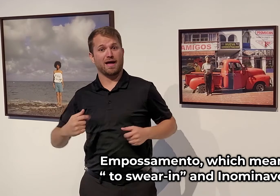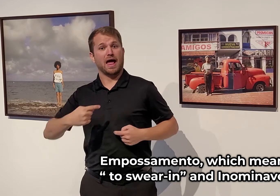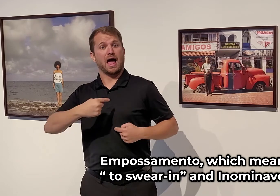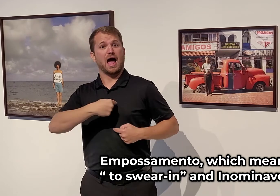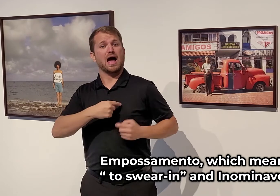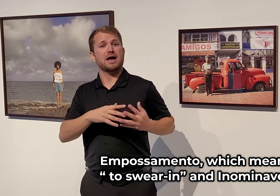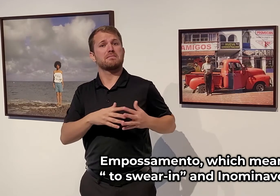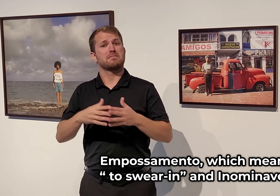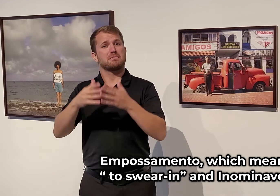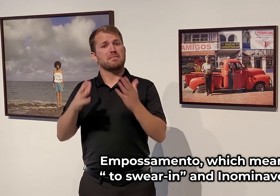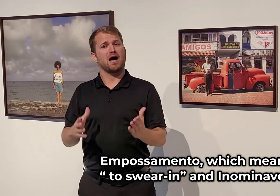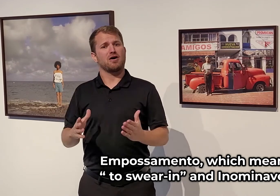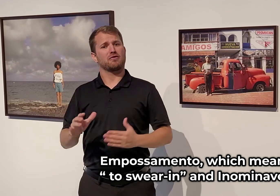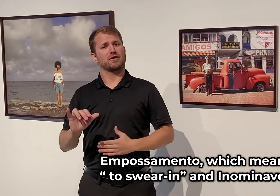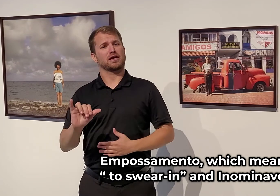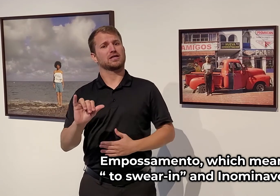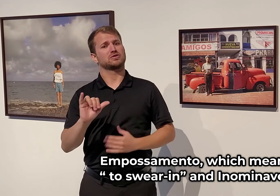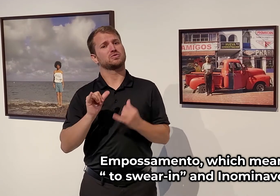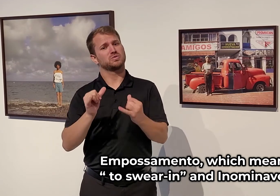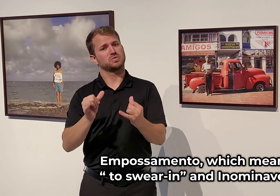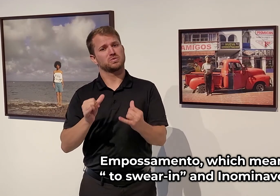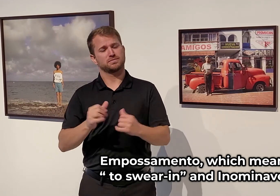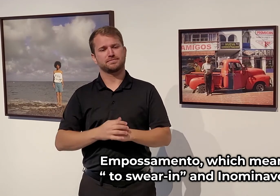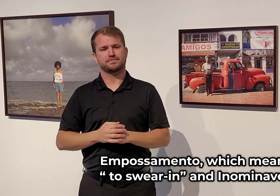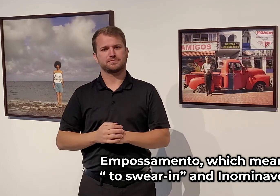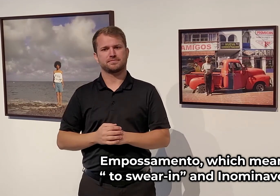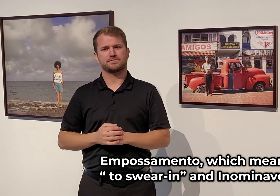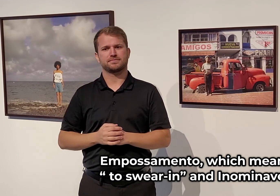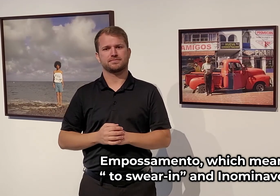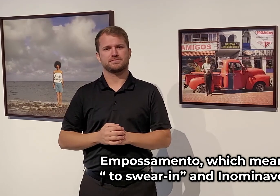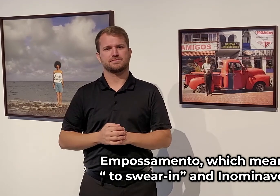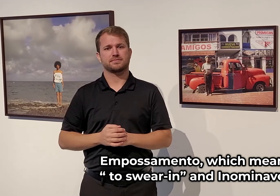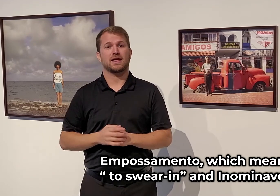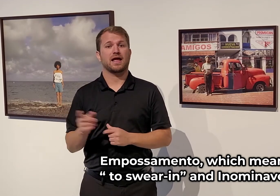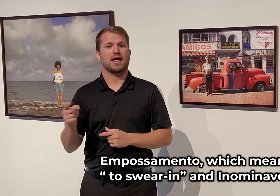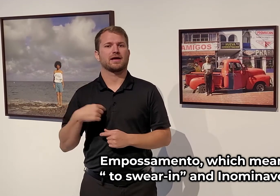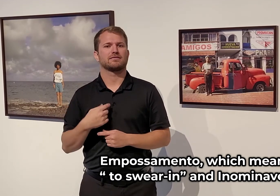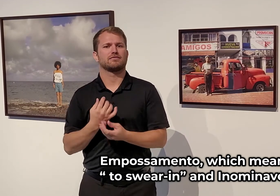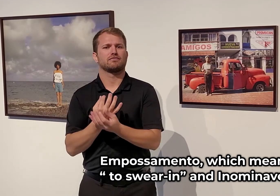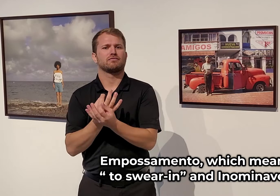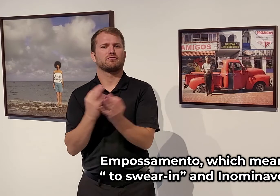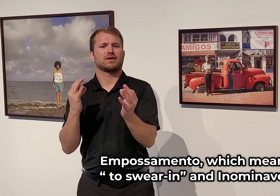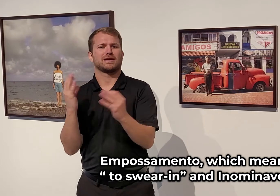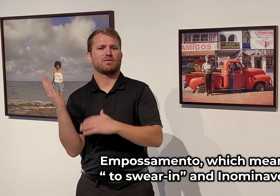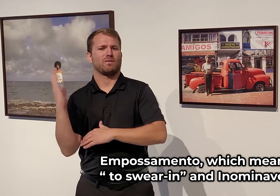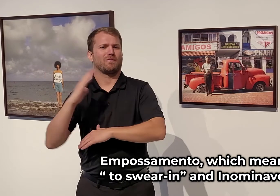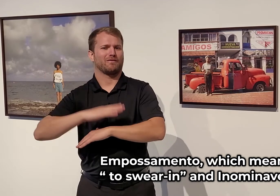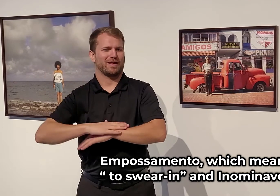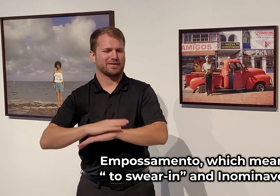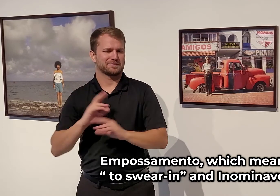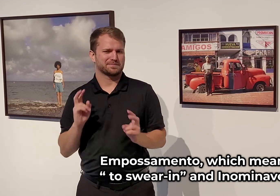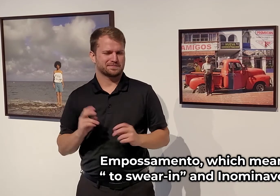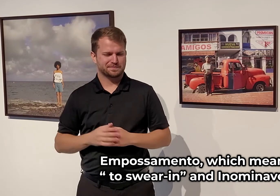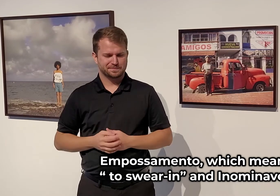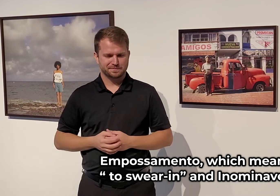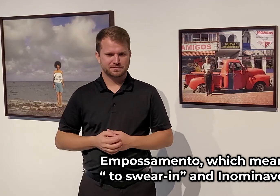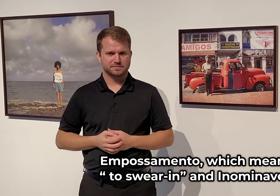an American also," end quote, and quote, "free all day," end quote.